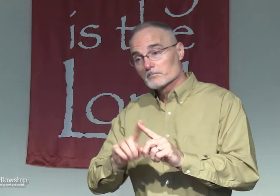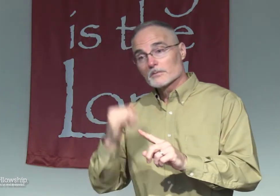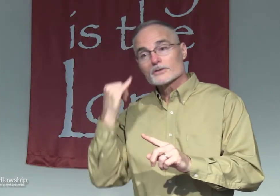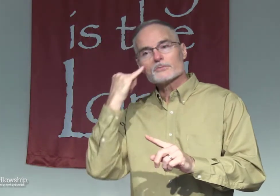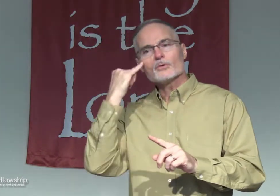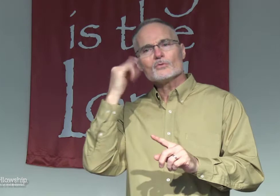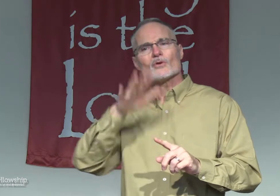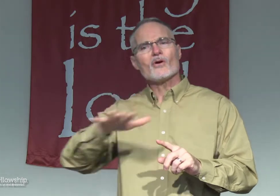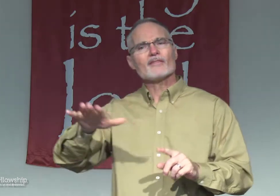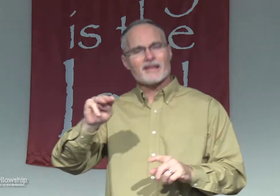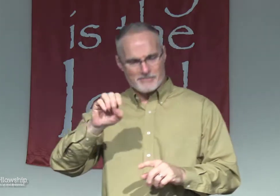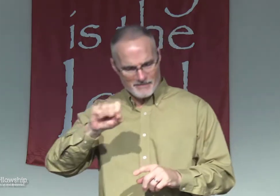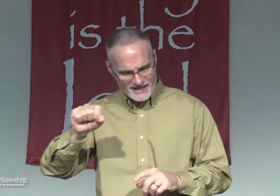But